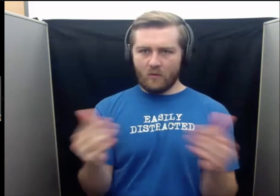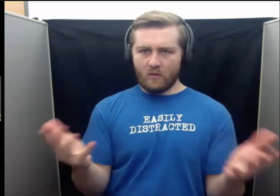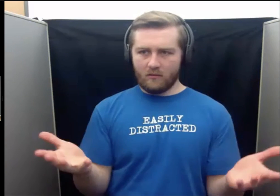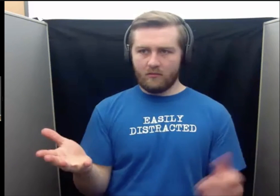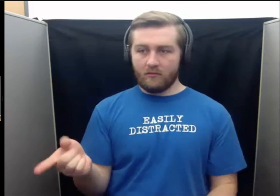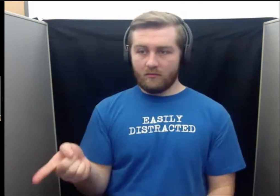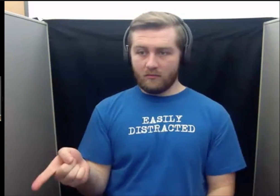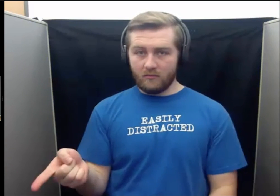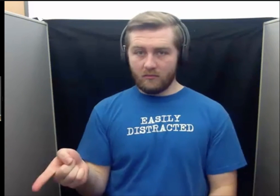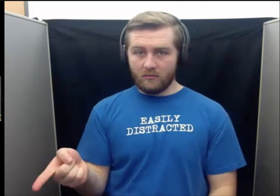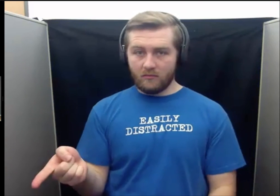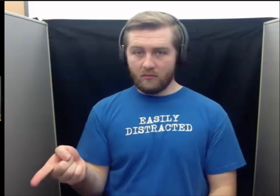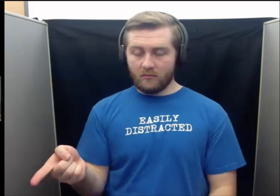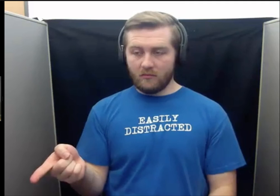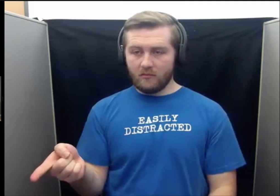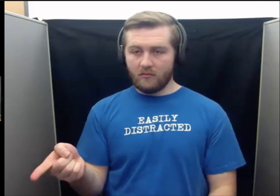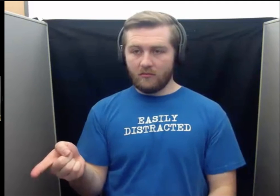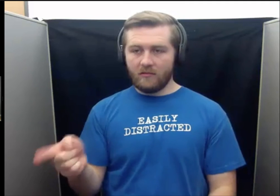point,